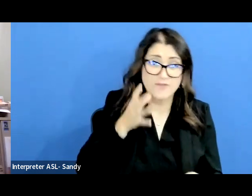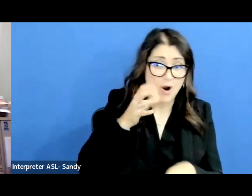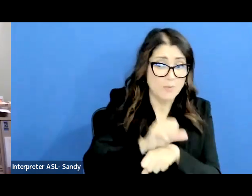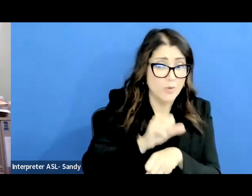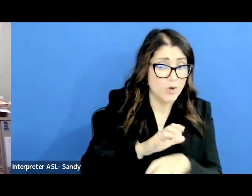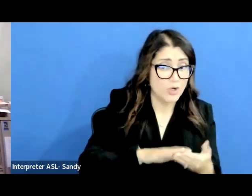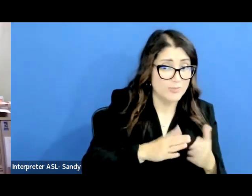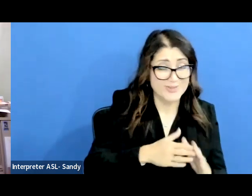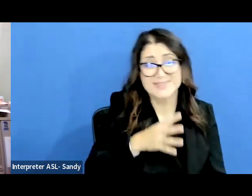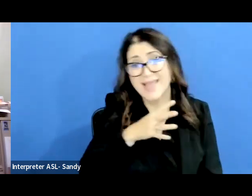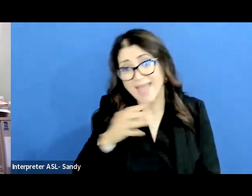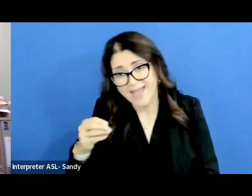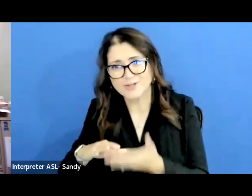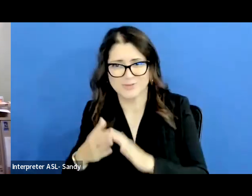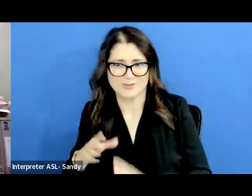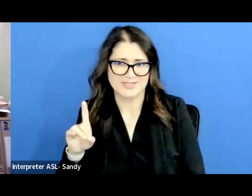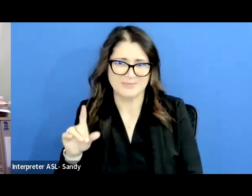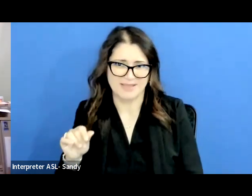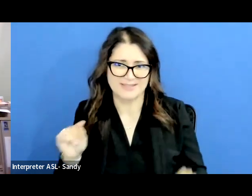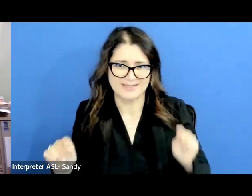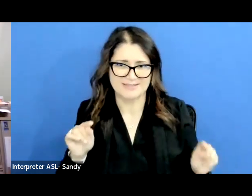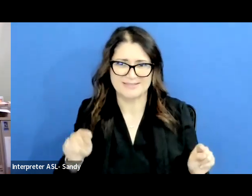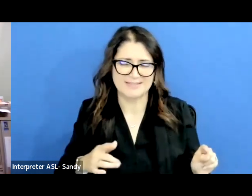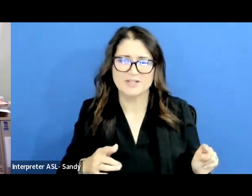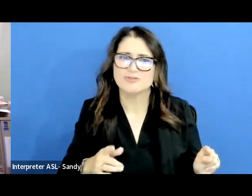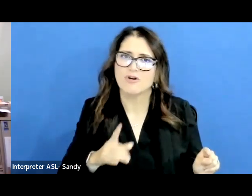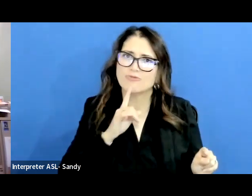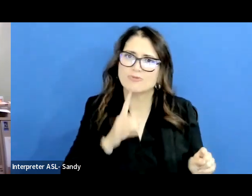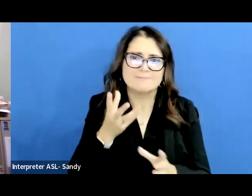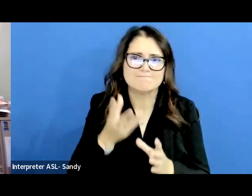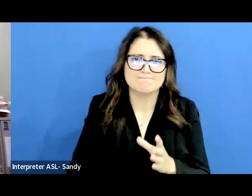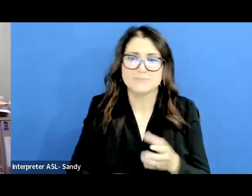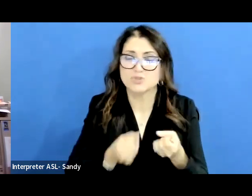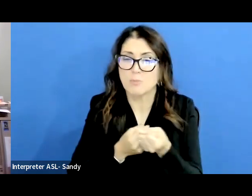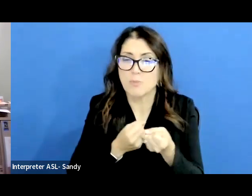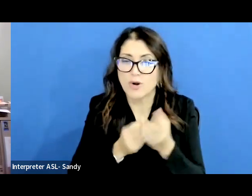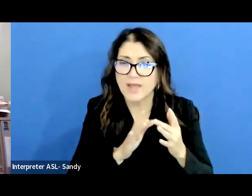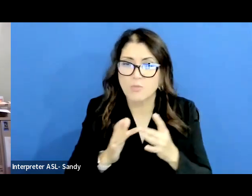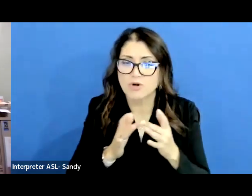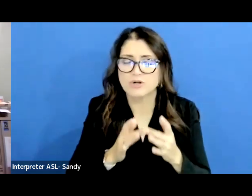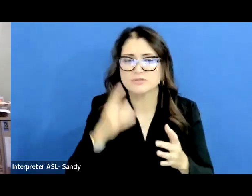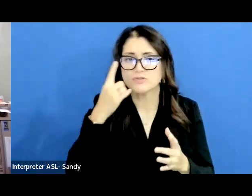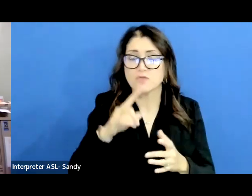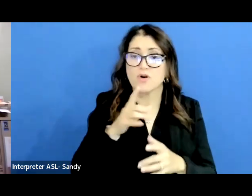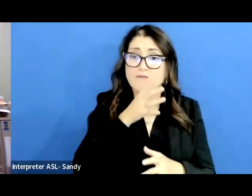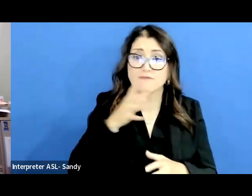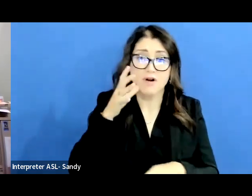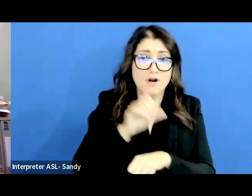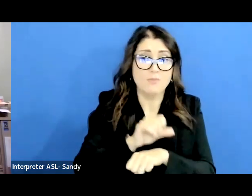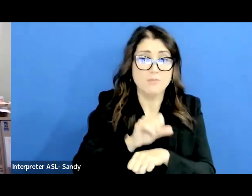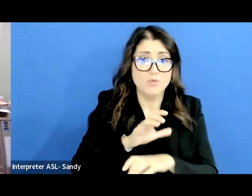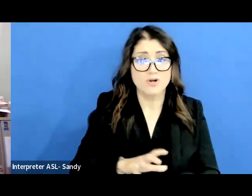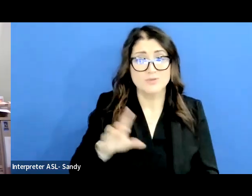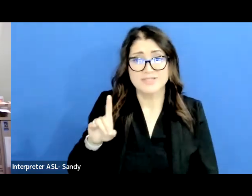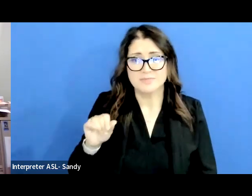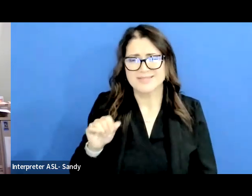disabilities. So really the absence of support networks for farm workers with disability, especially those that are